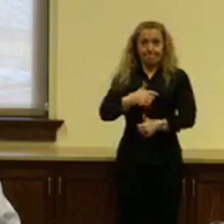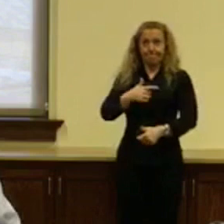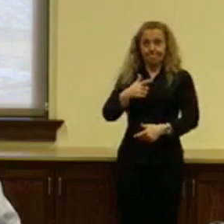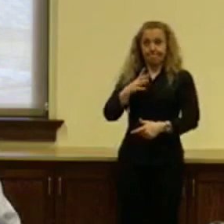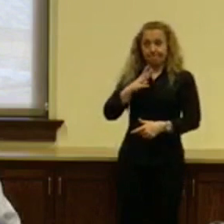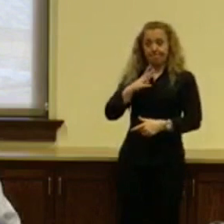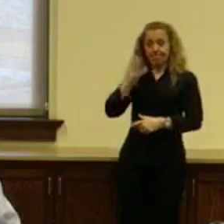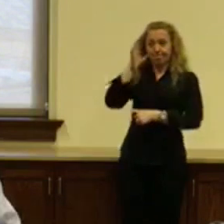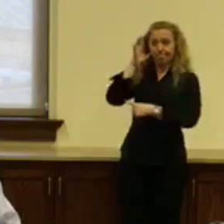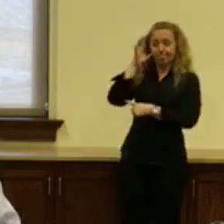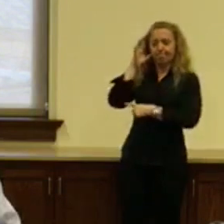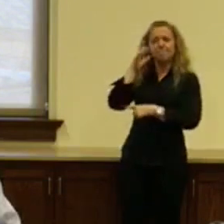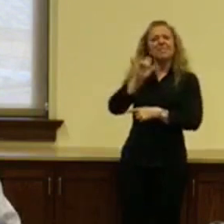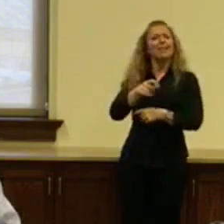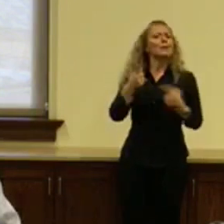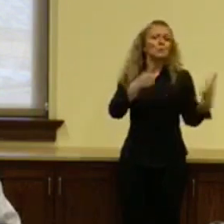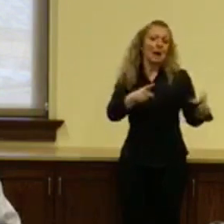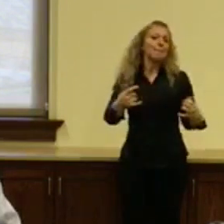in this case, and